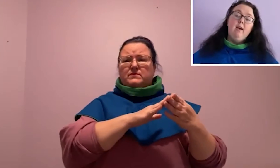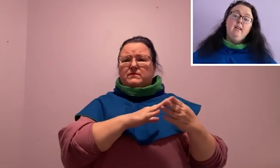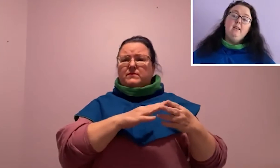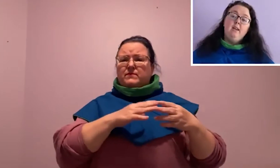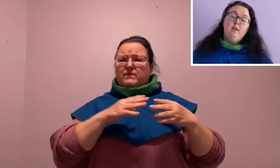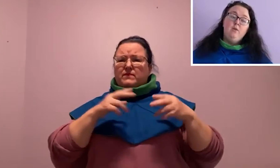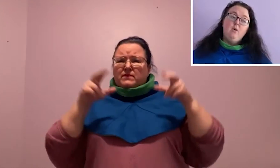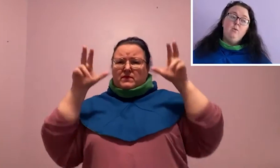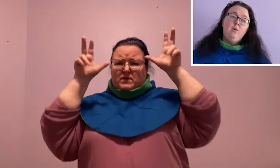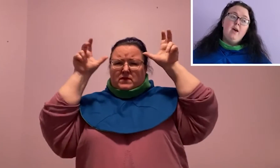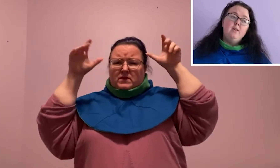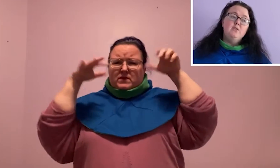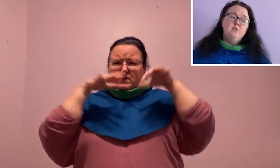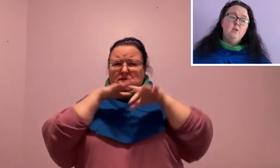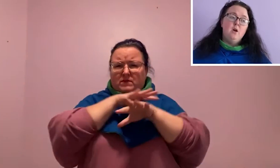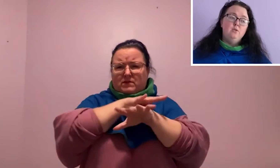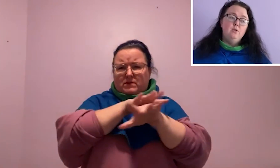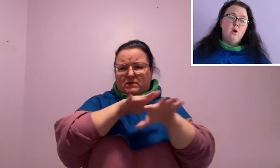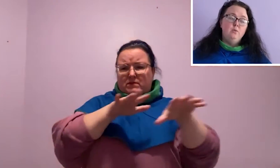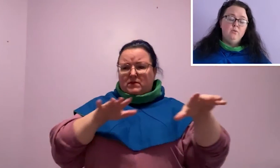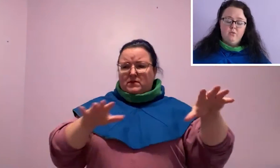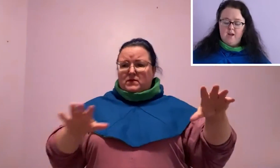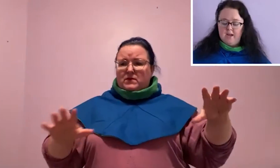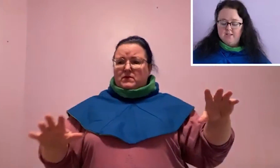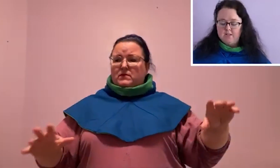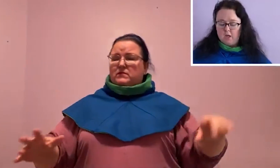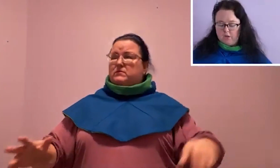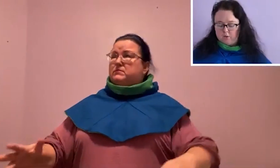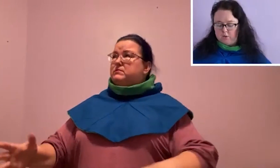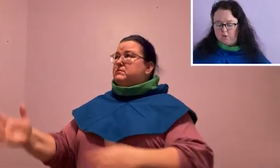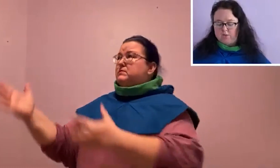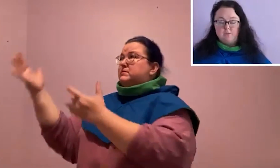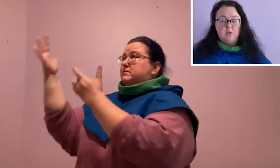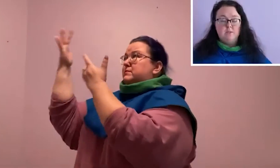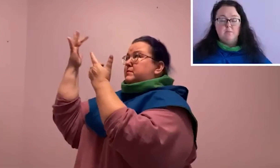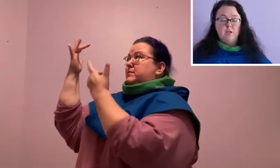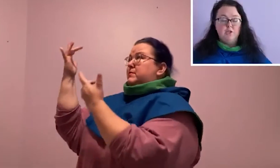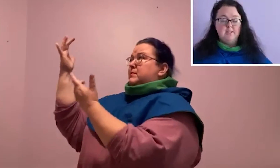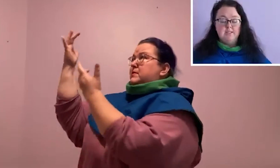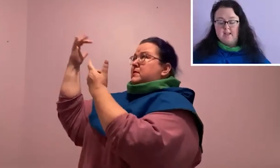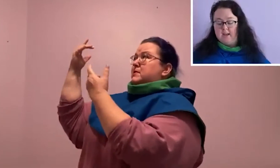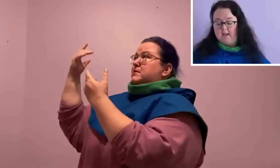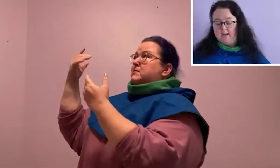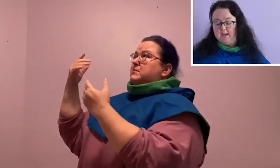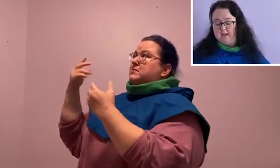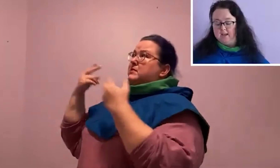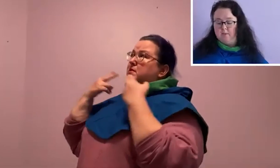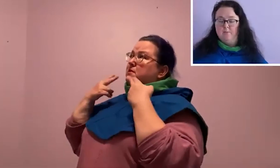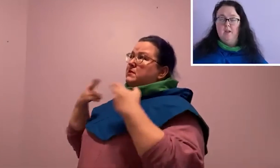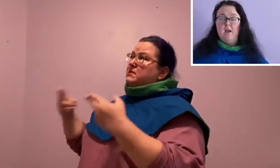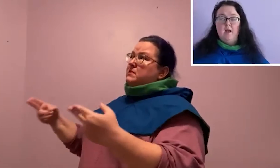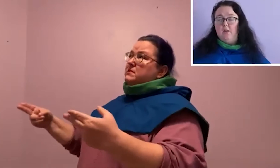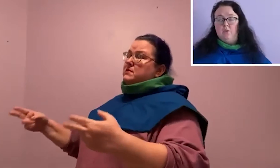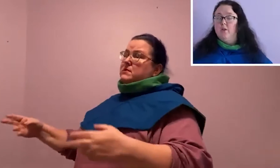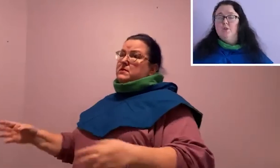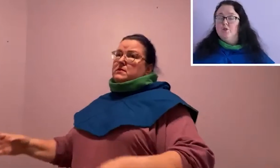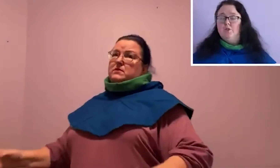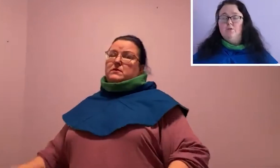When Eva wears an unknown face, the course runs much the same. The